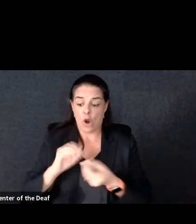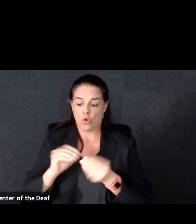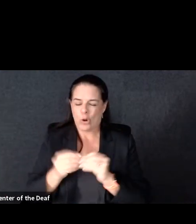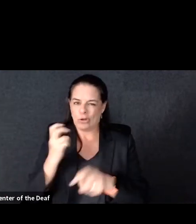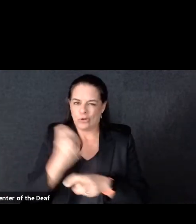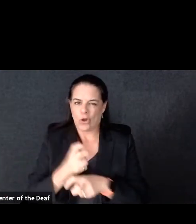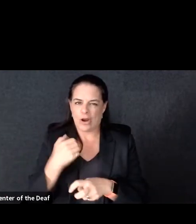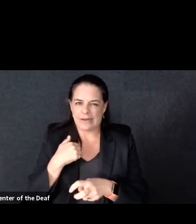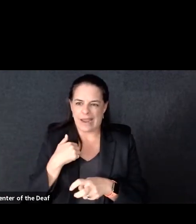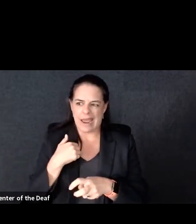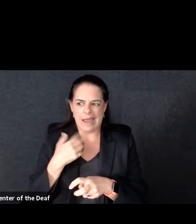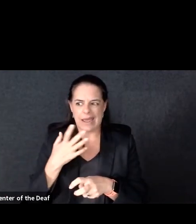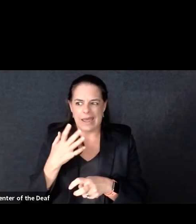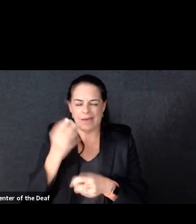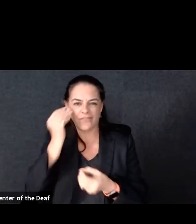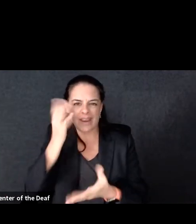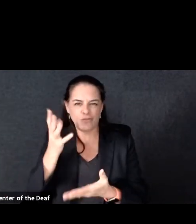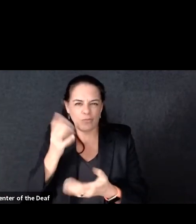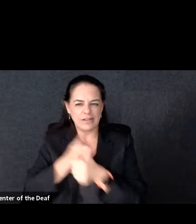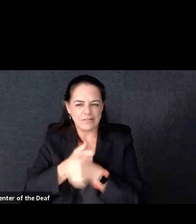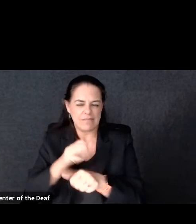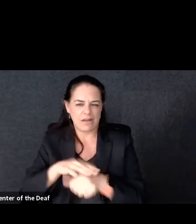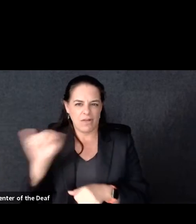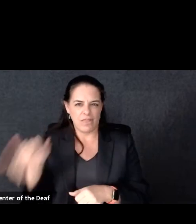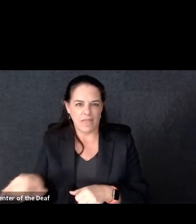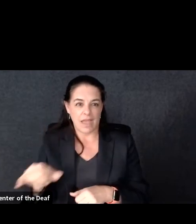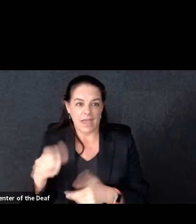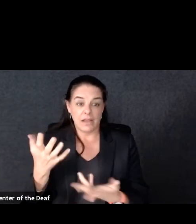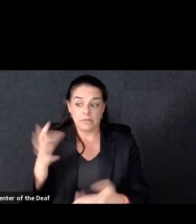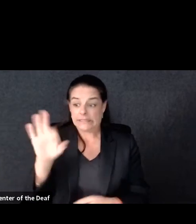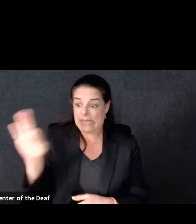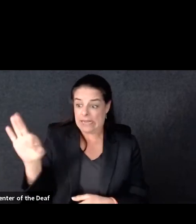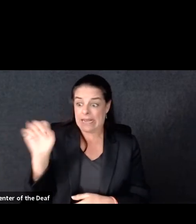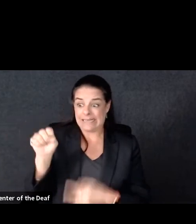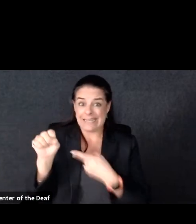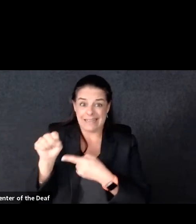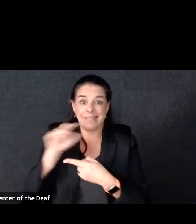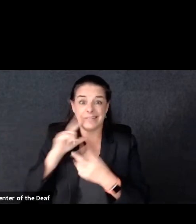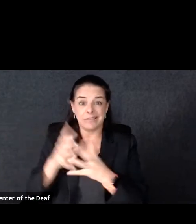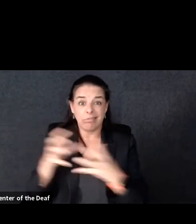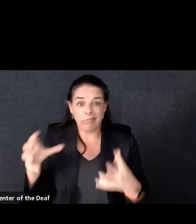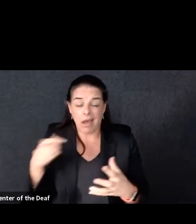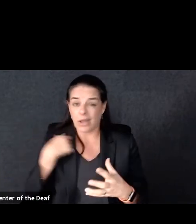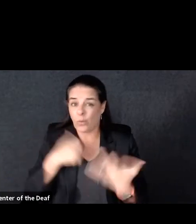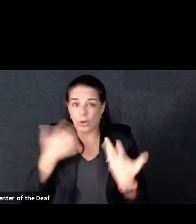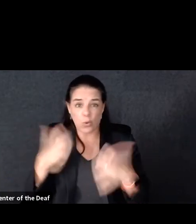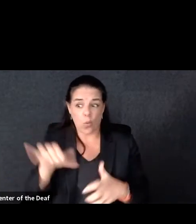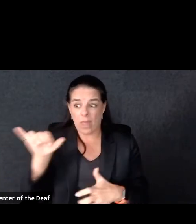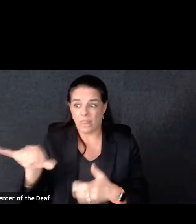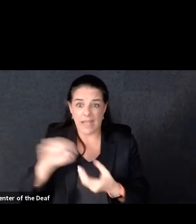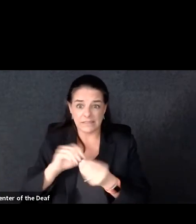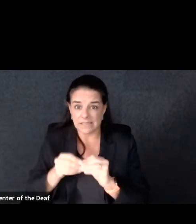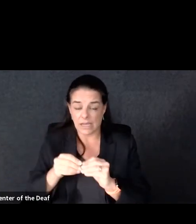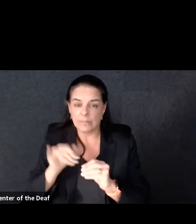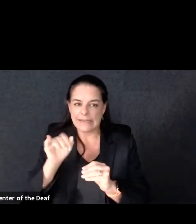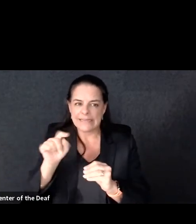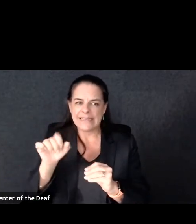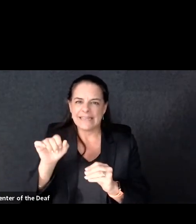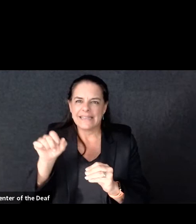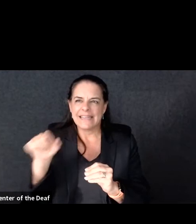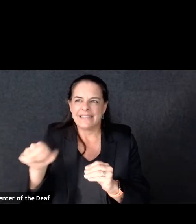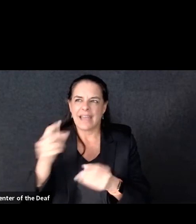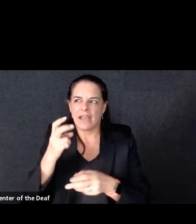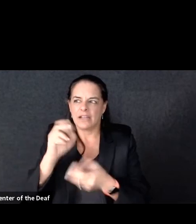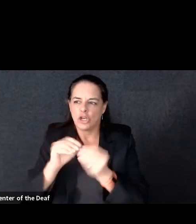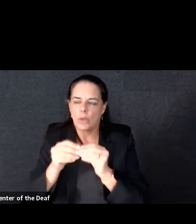data based on that. It's while it's 99 and that's a lot, and we don't want that to be the number. It is a harder number to be able